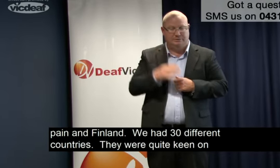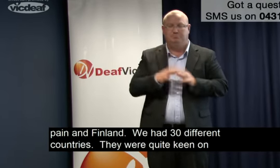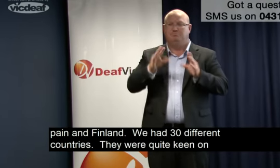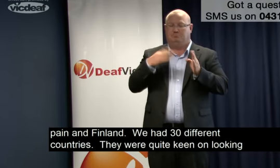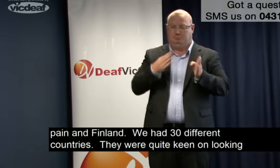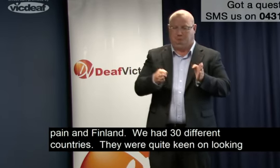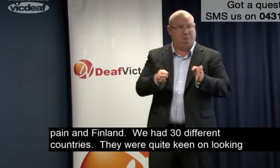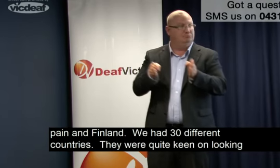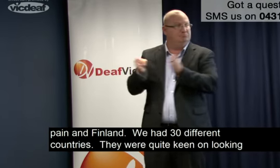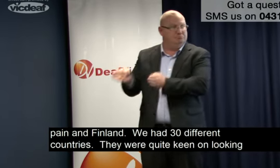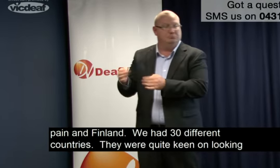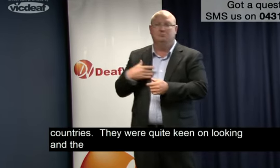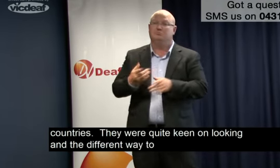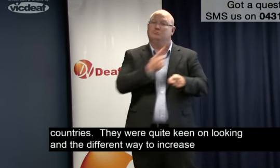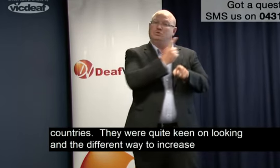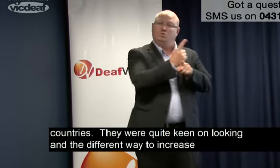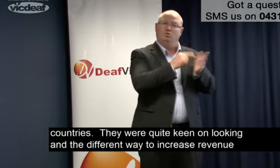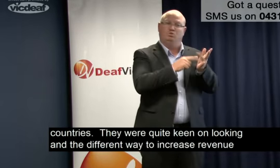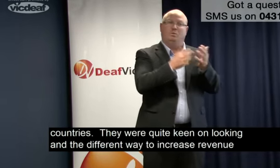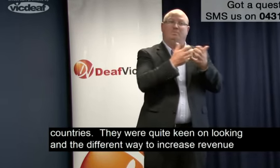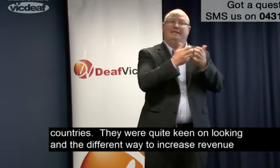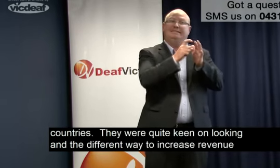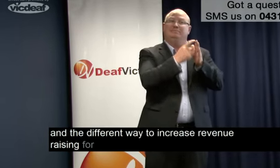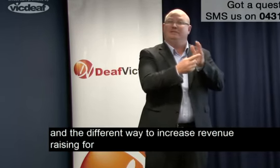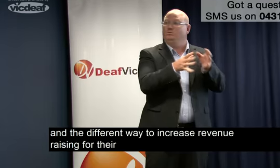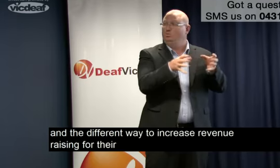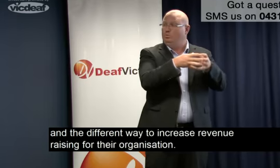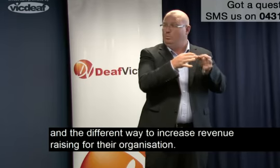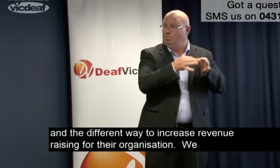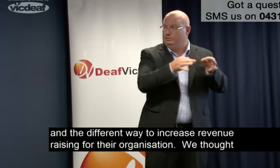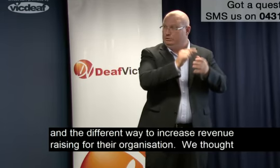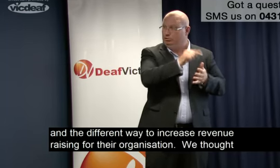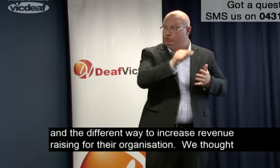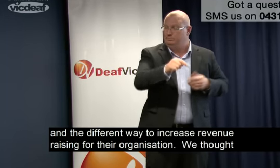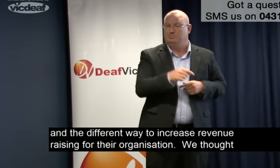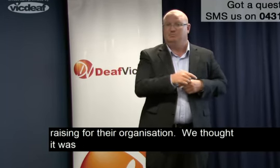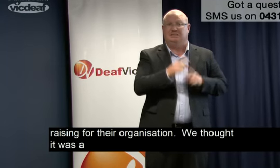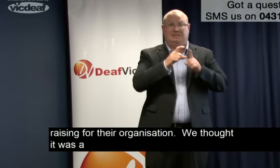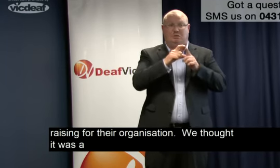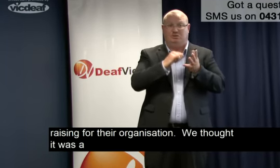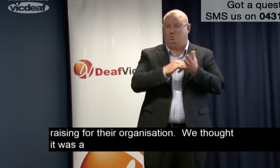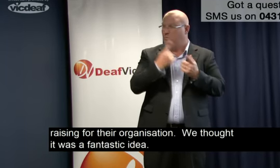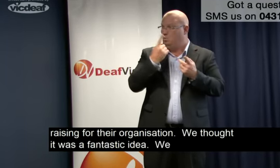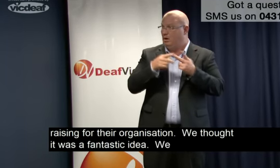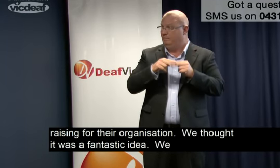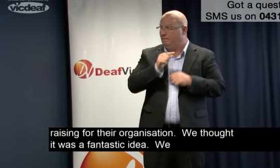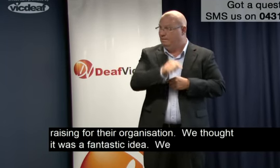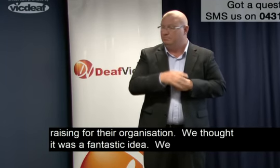their organisations. And we thought it was a fantastic idea. We spoke to many various disability group organisations.